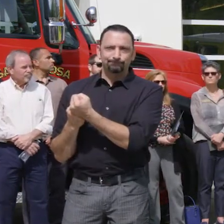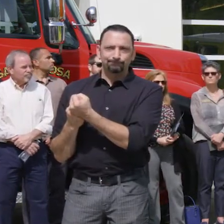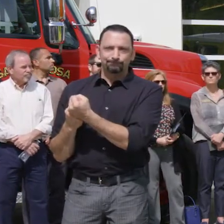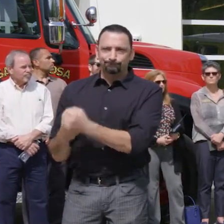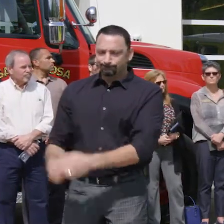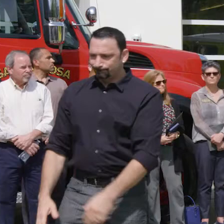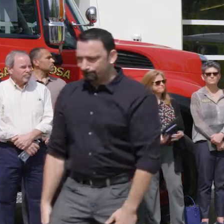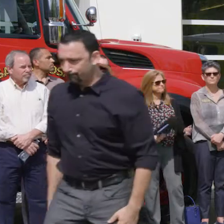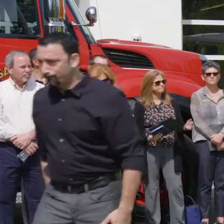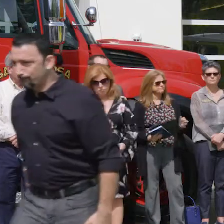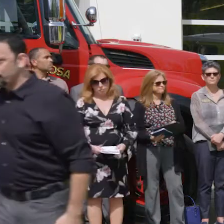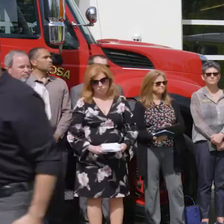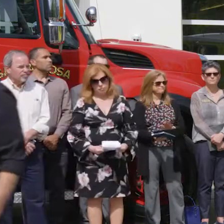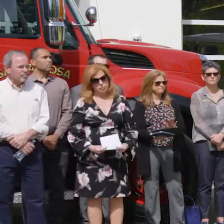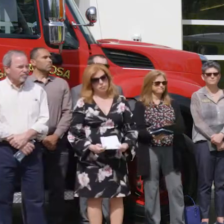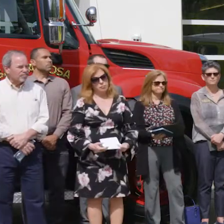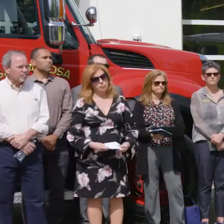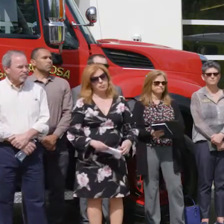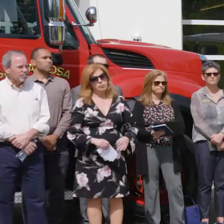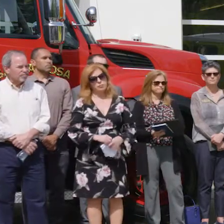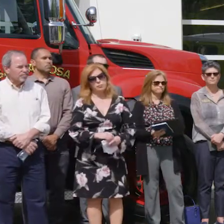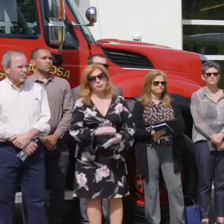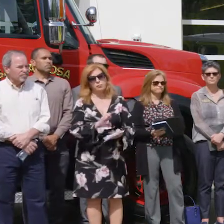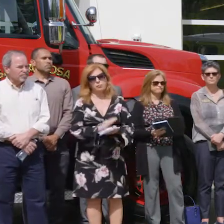in this disaster. So, Bill Roach.